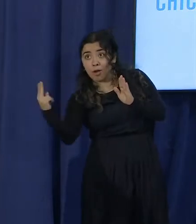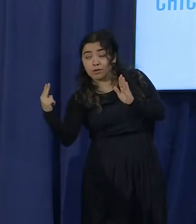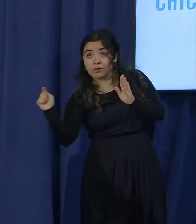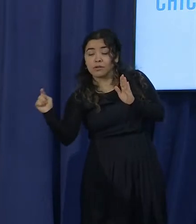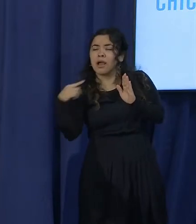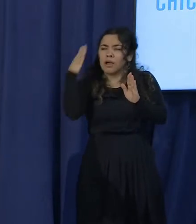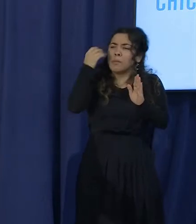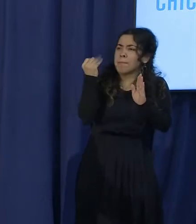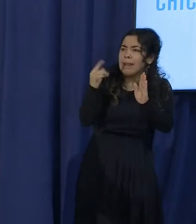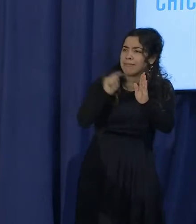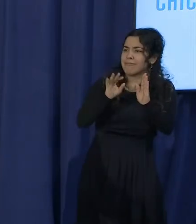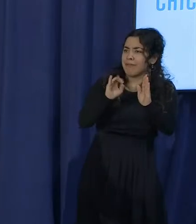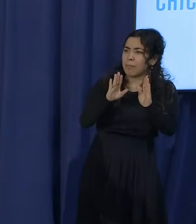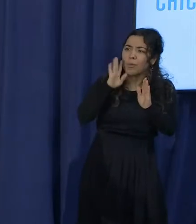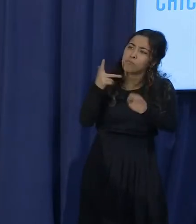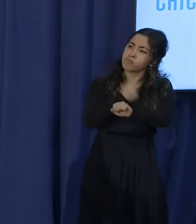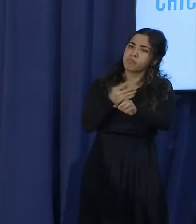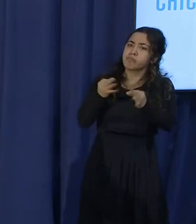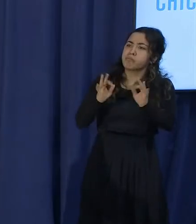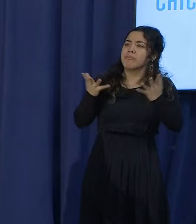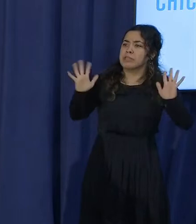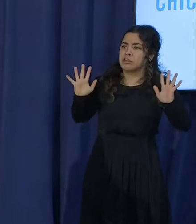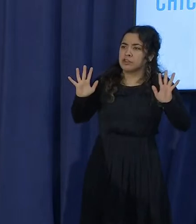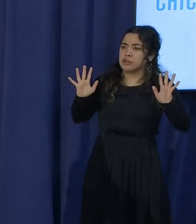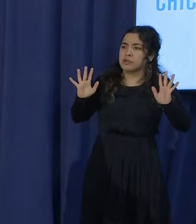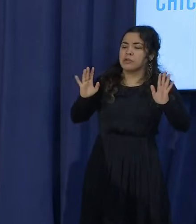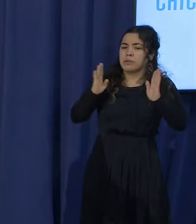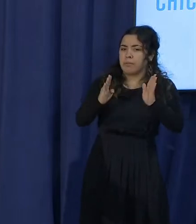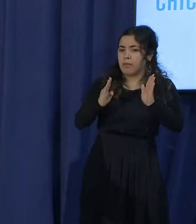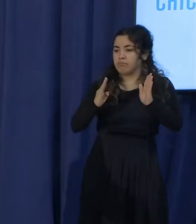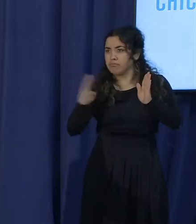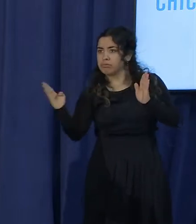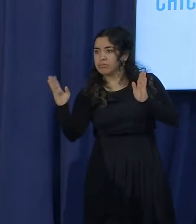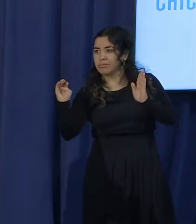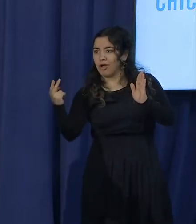February too. But, I would,